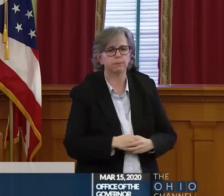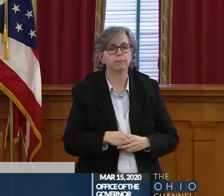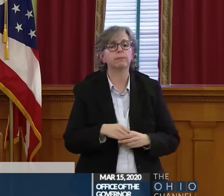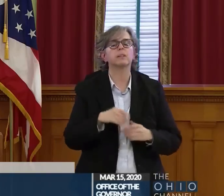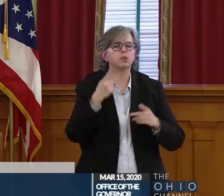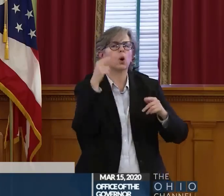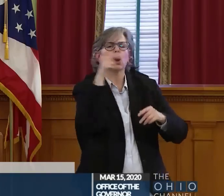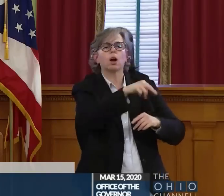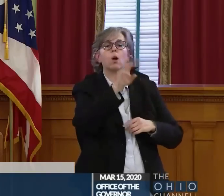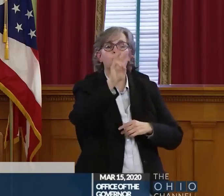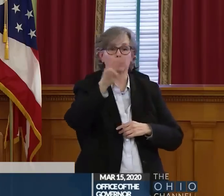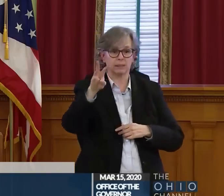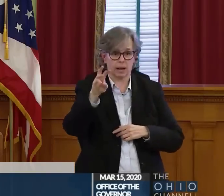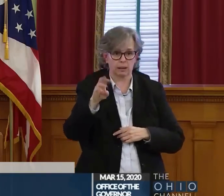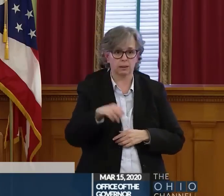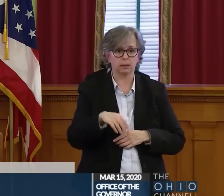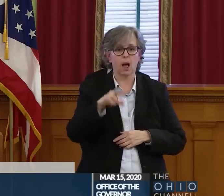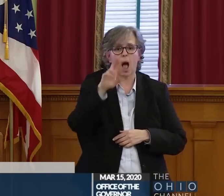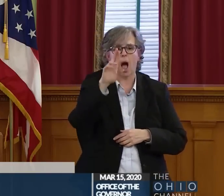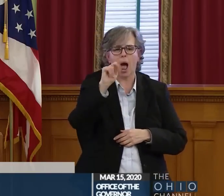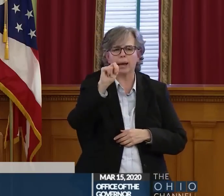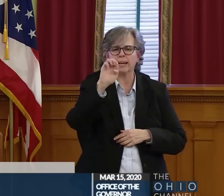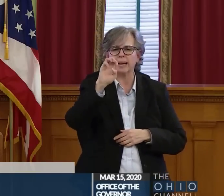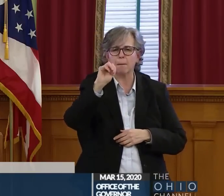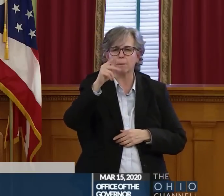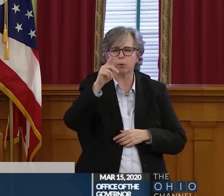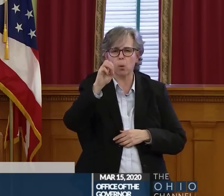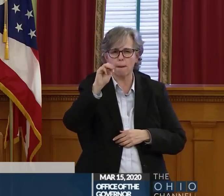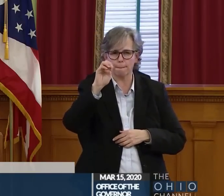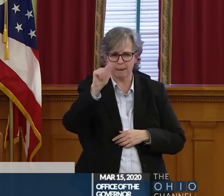unemployment.ohio.gov or at the 800 number